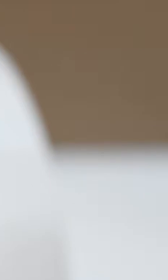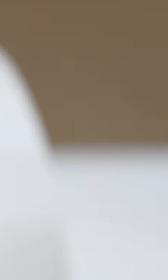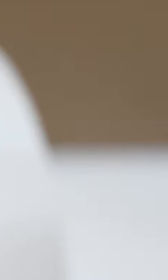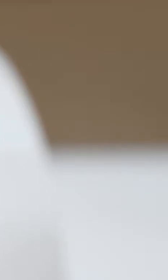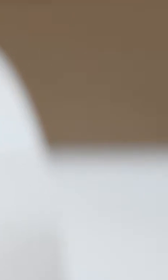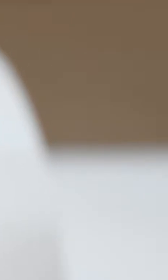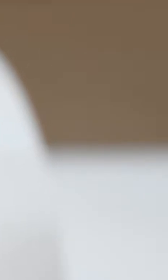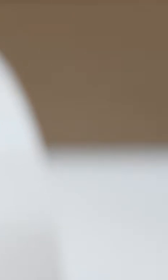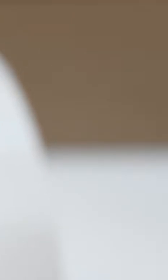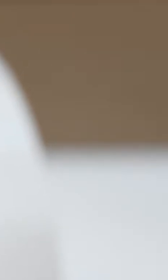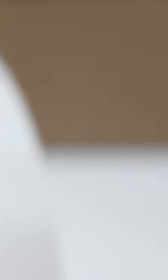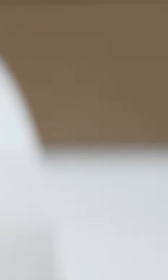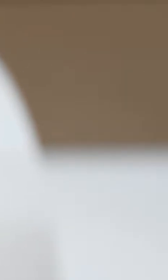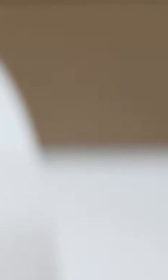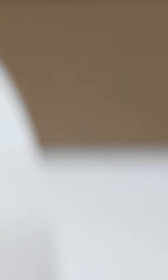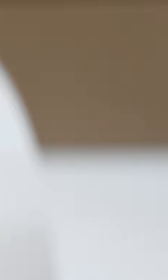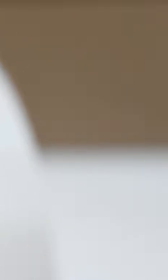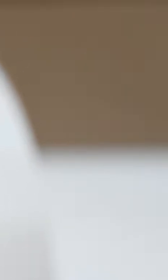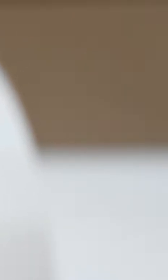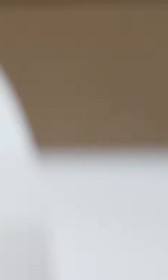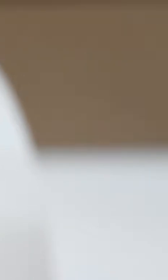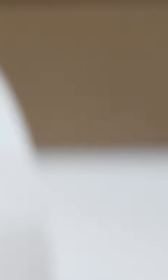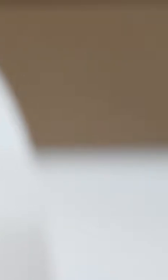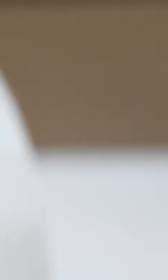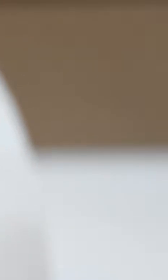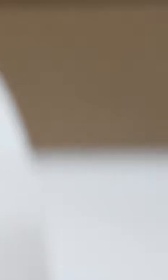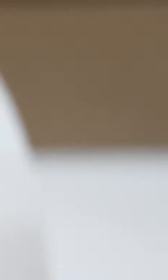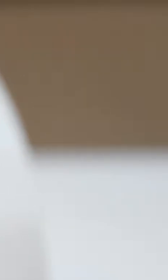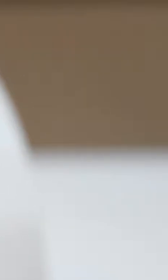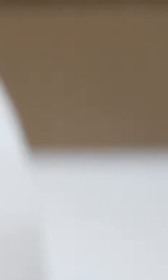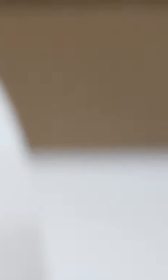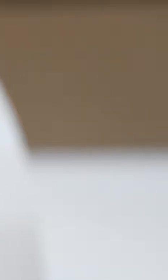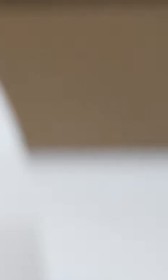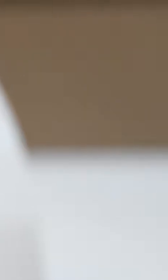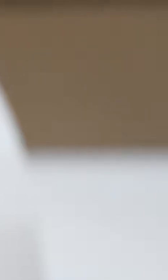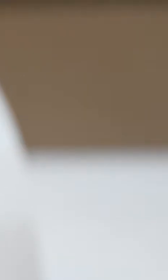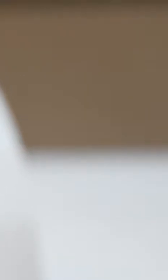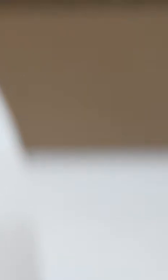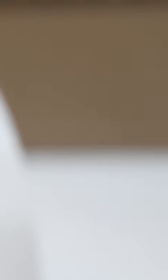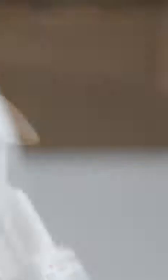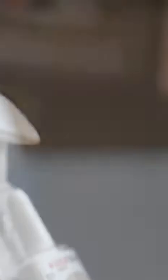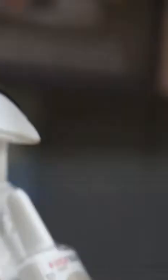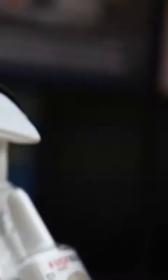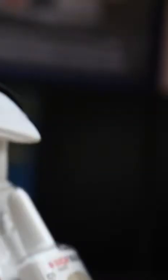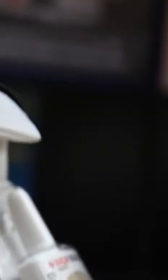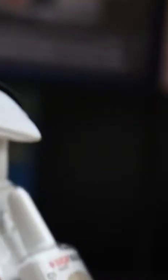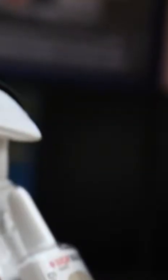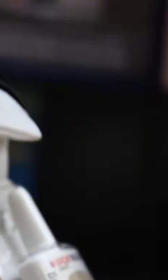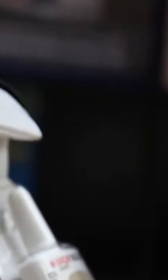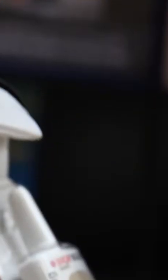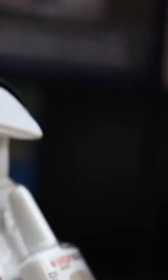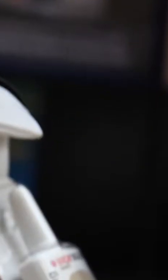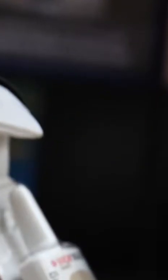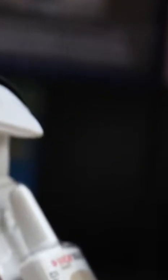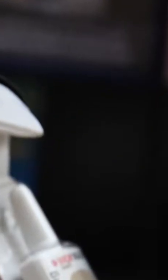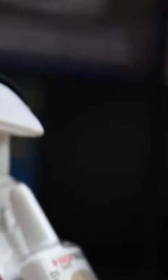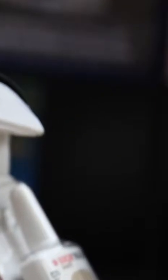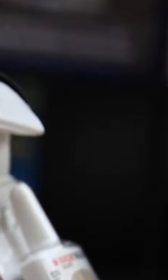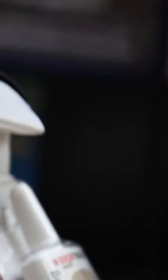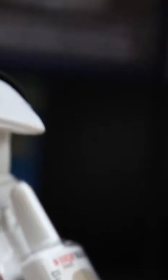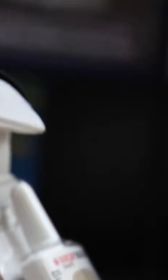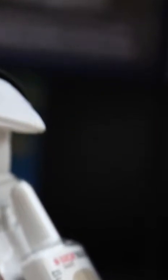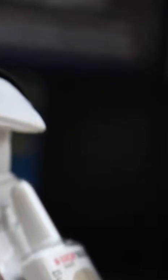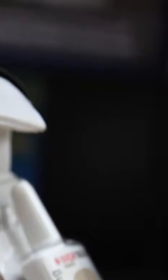to calls. Our schools now have naloxone on site, and our health department has trained more